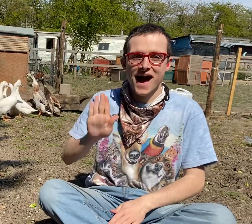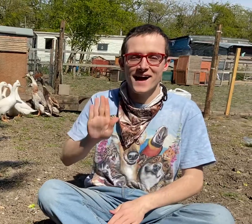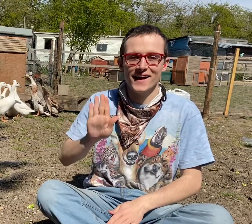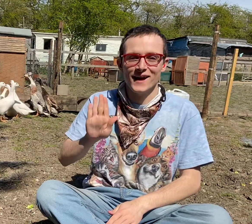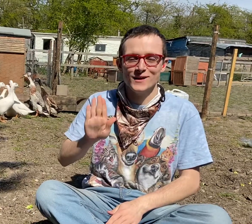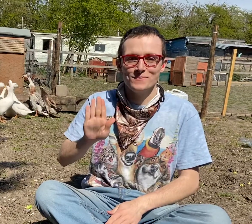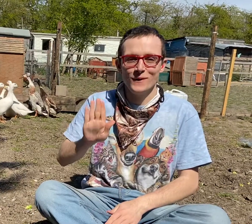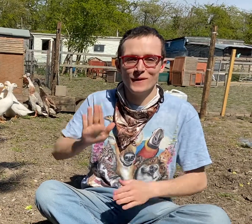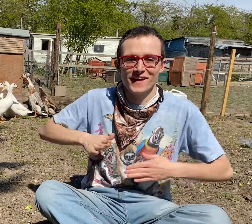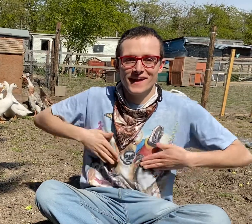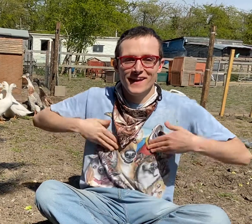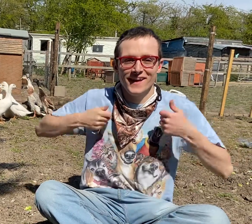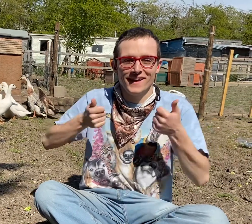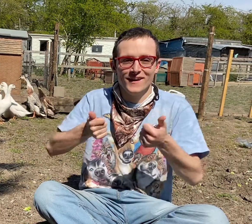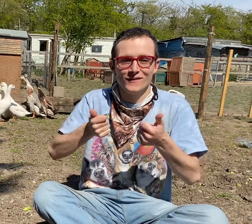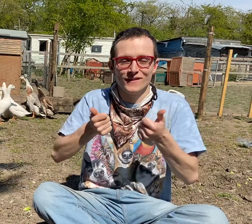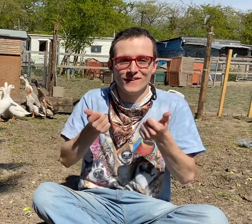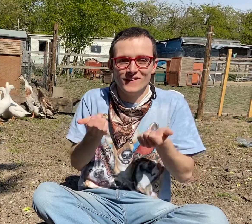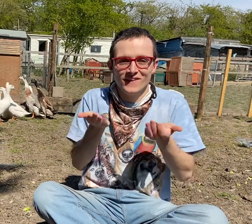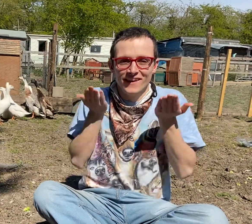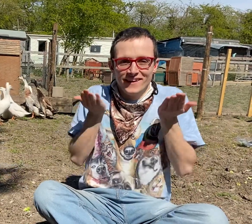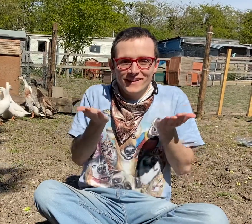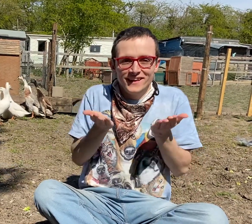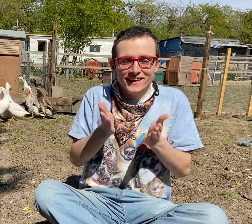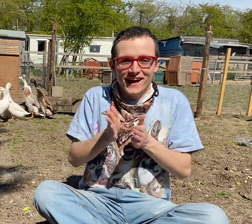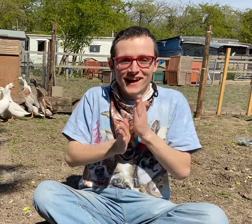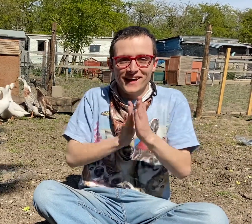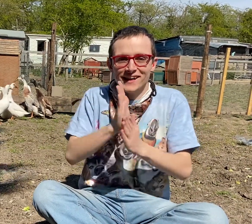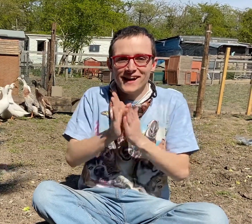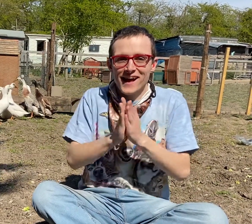Hi, hi, buddy. How are you? Guy, Gary.